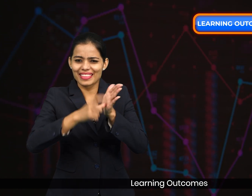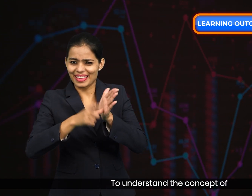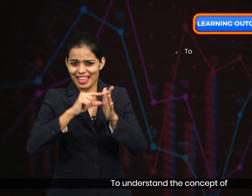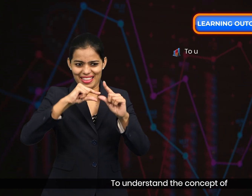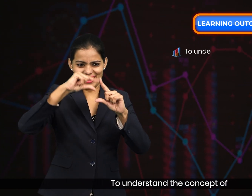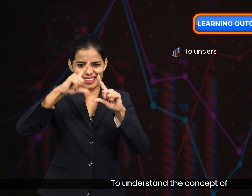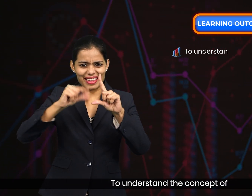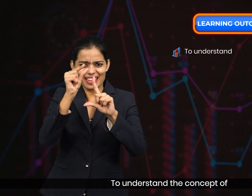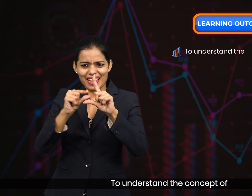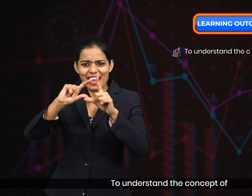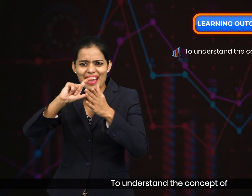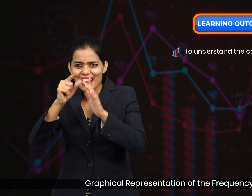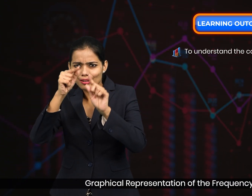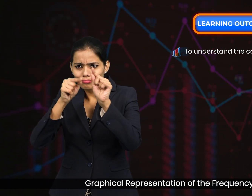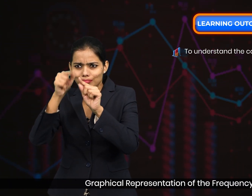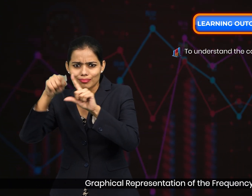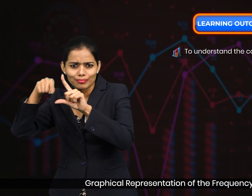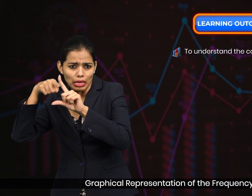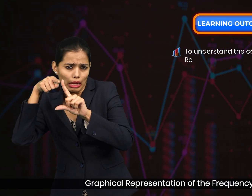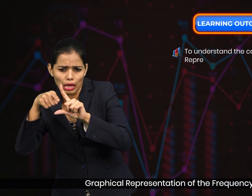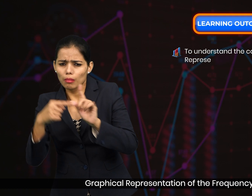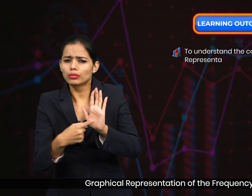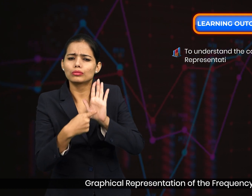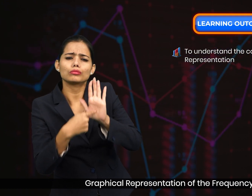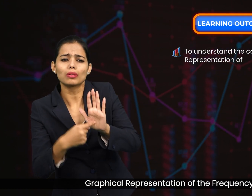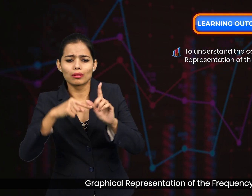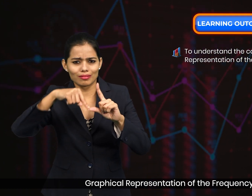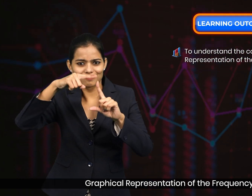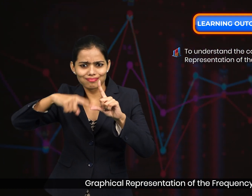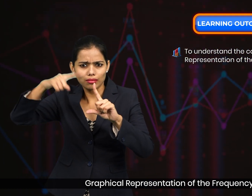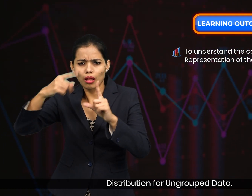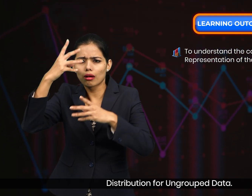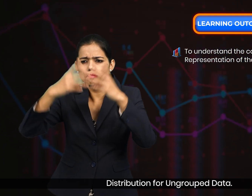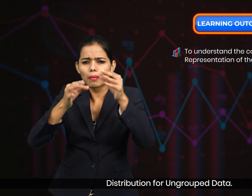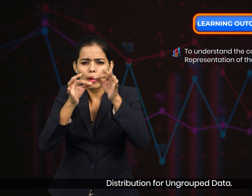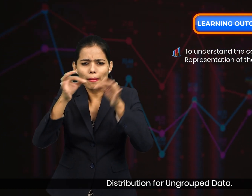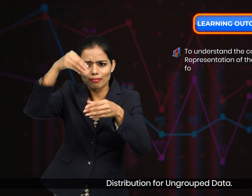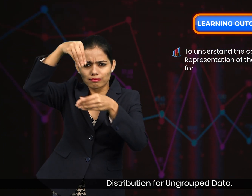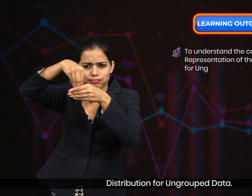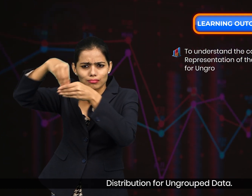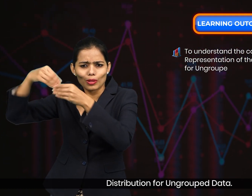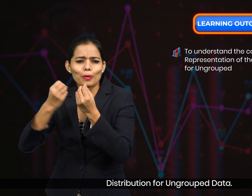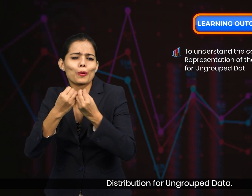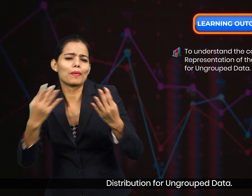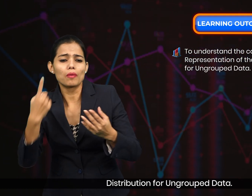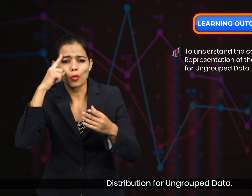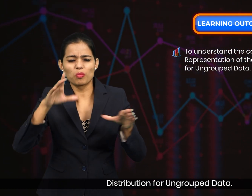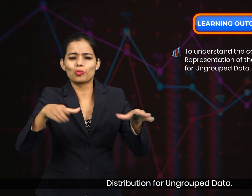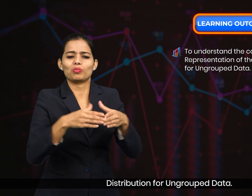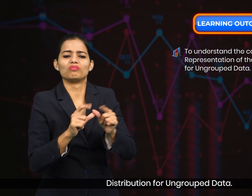To understand the concept of graphical representation of the frequency distribution for ungrouped data.